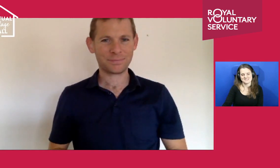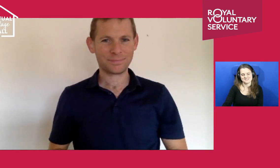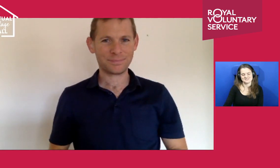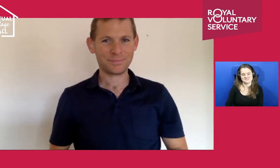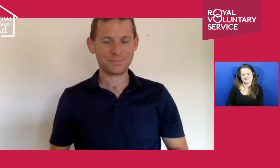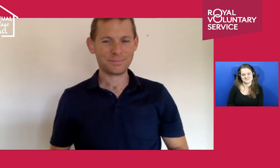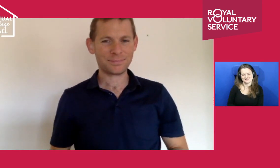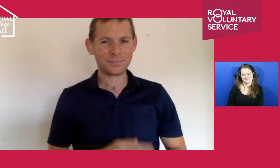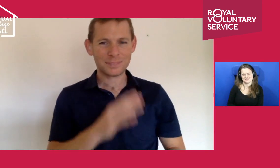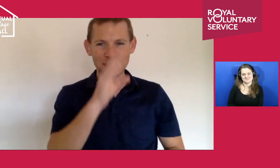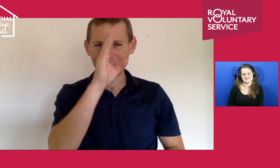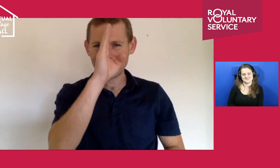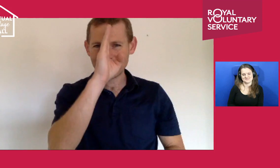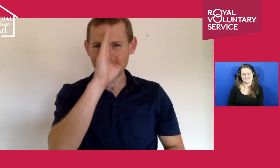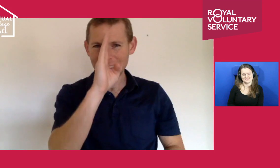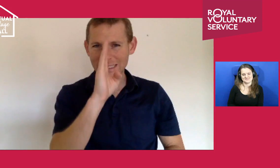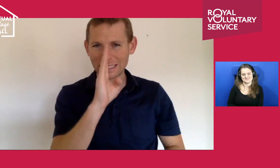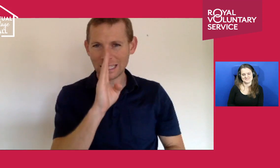Sad.